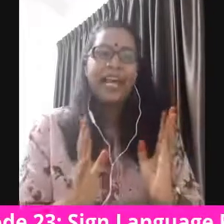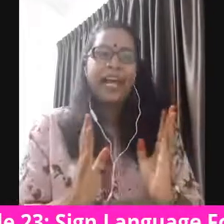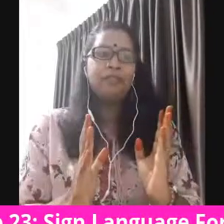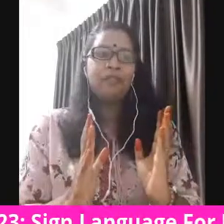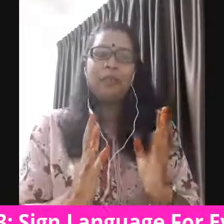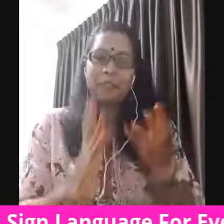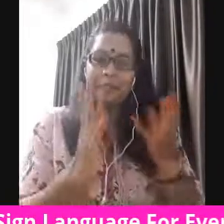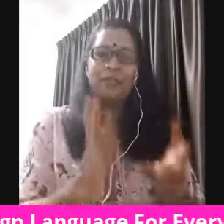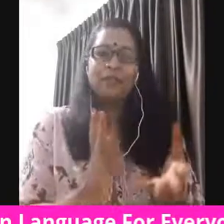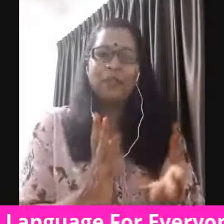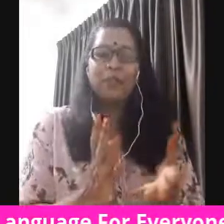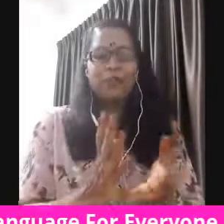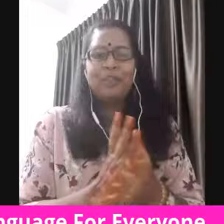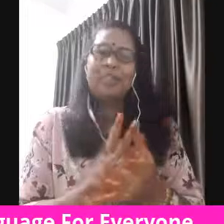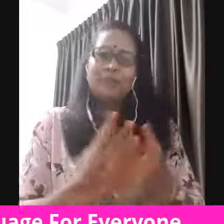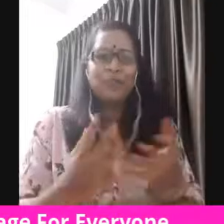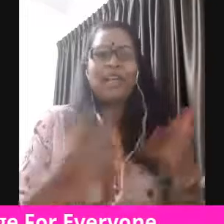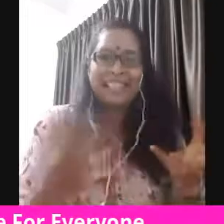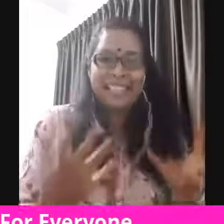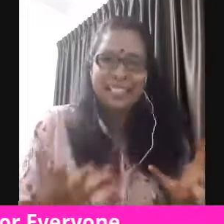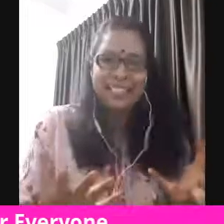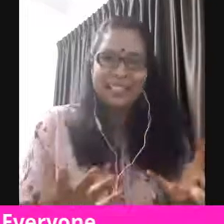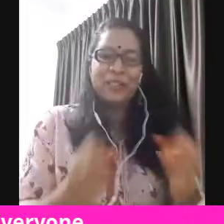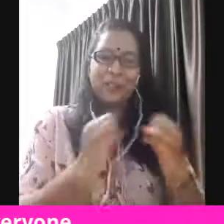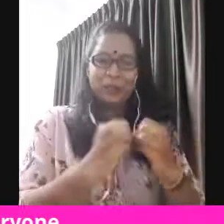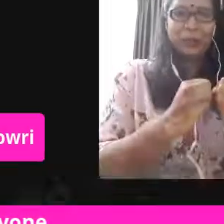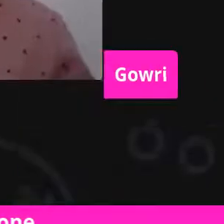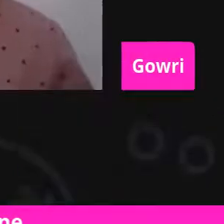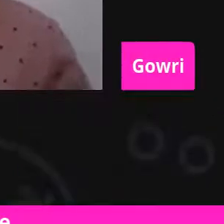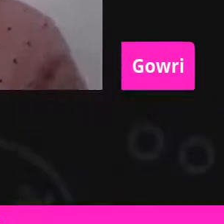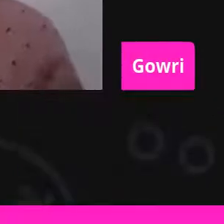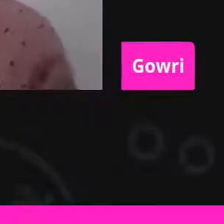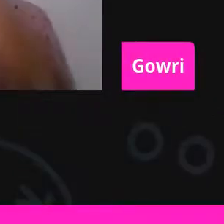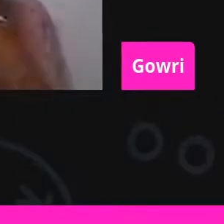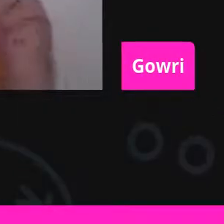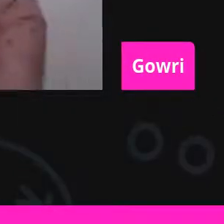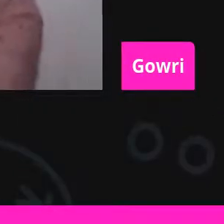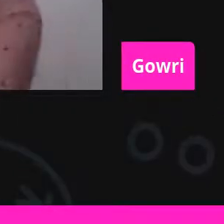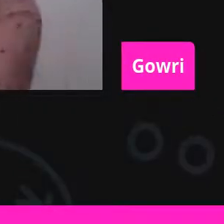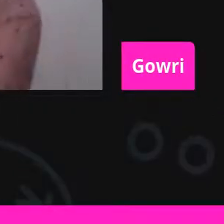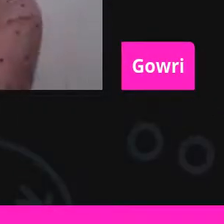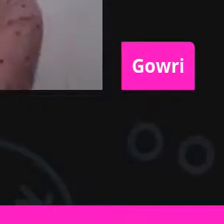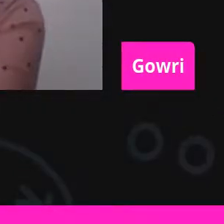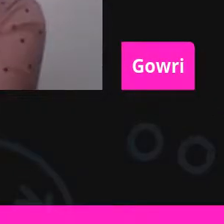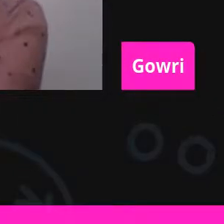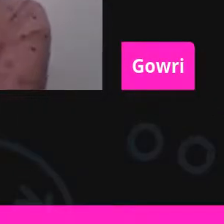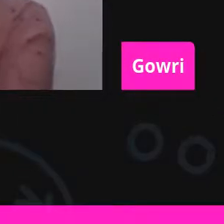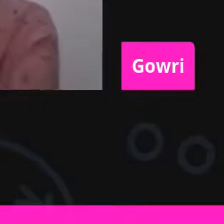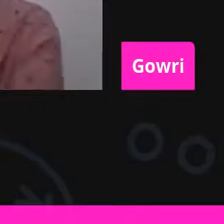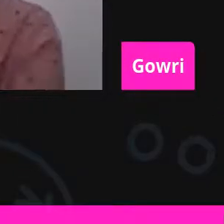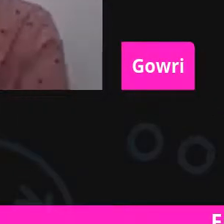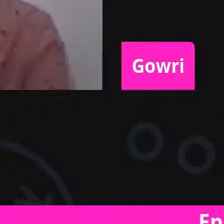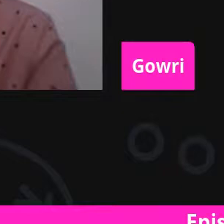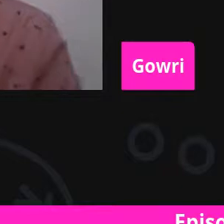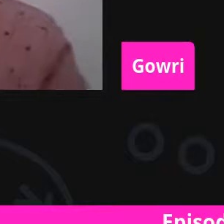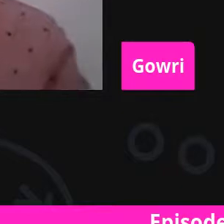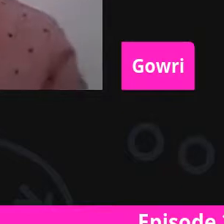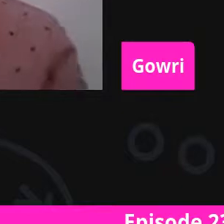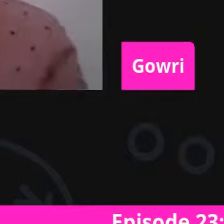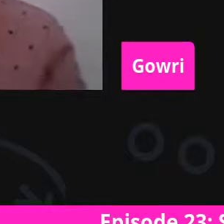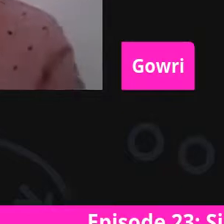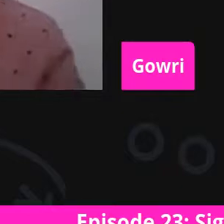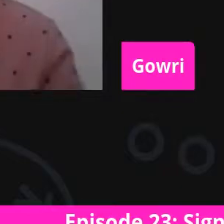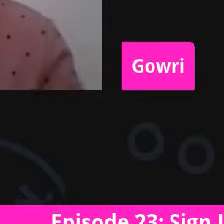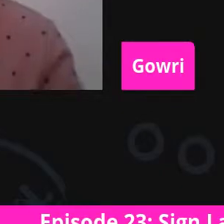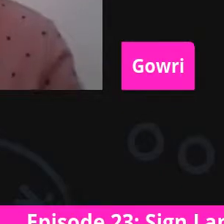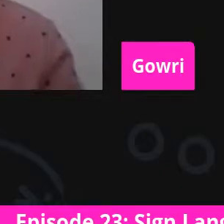words, and for mathematics also they will do calculations, so it's easy. And for sejarah, they're also using Bahasa Melayu.